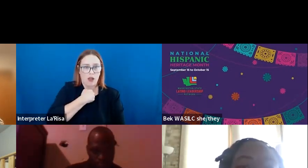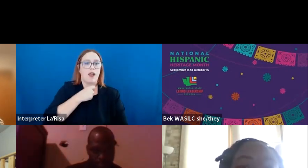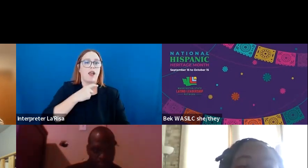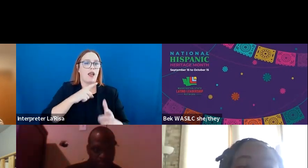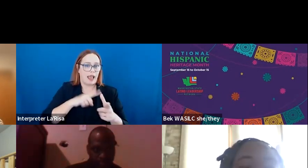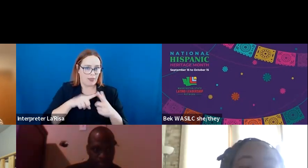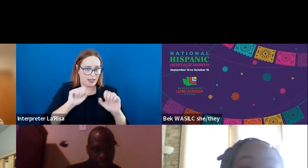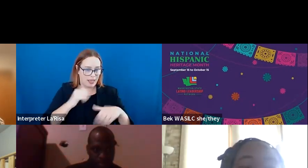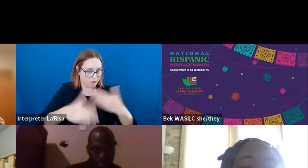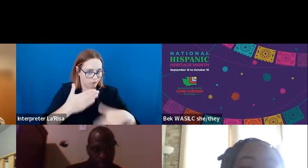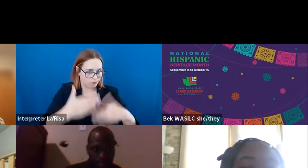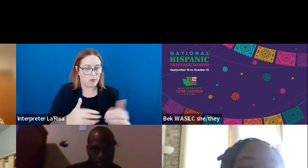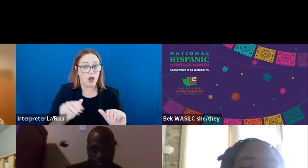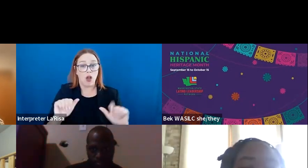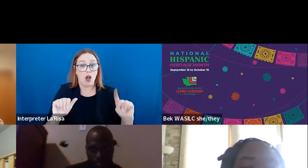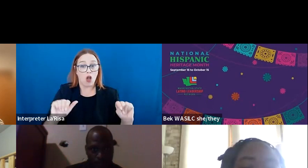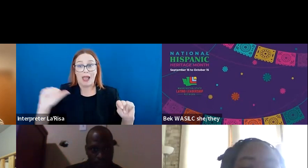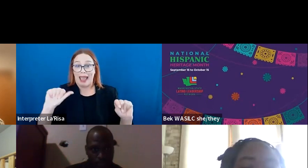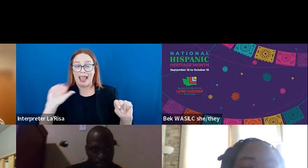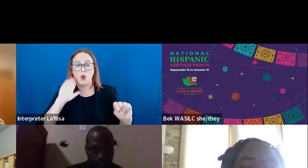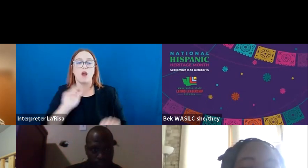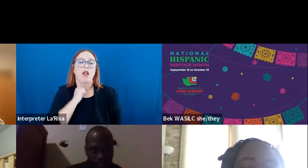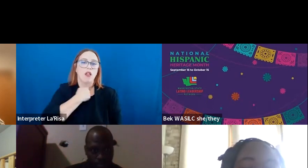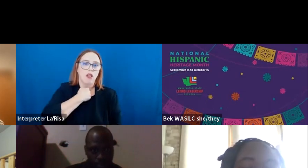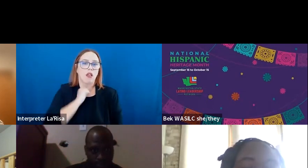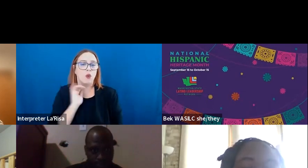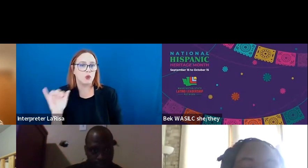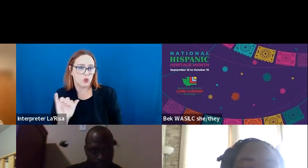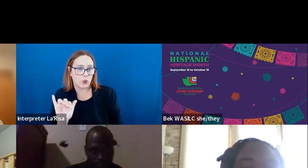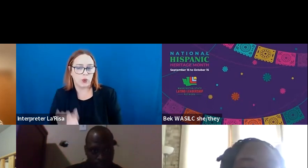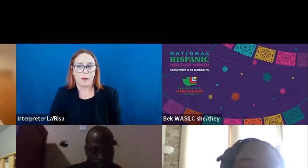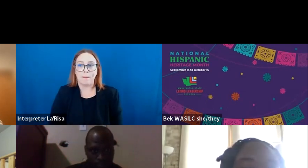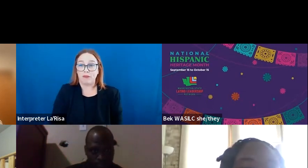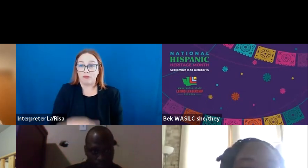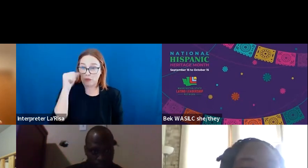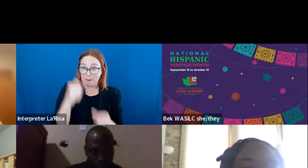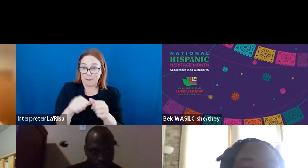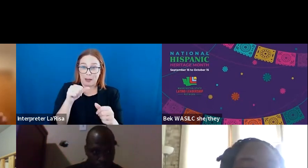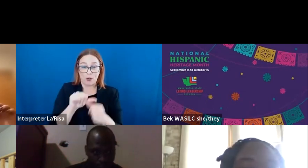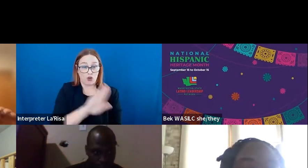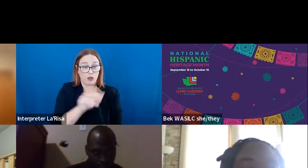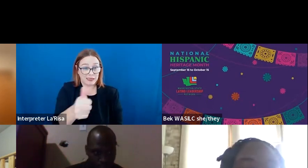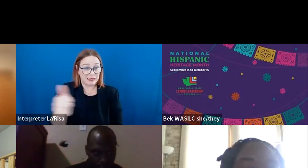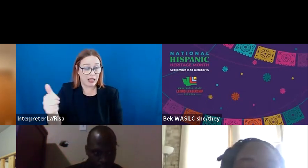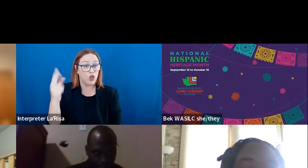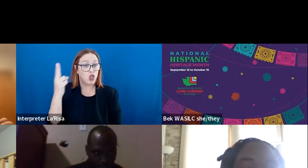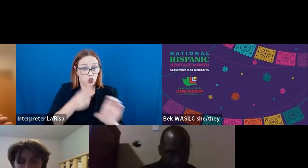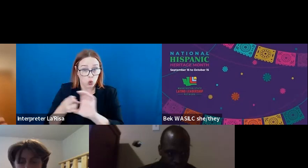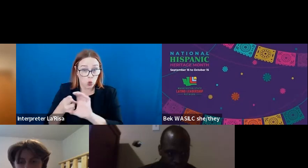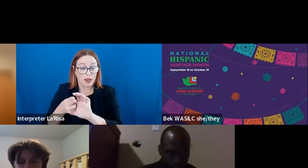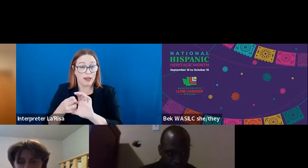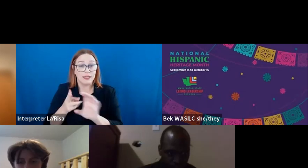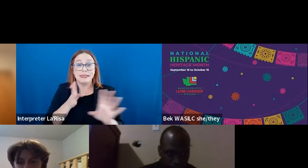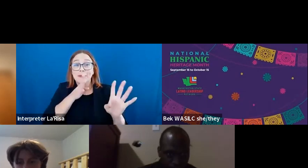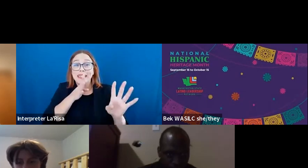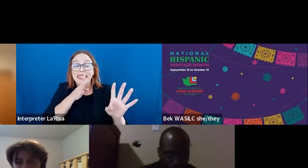using keystrokes. Remember, if you join into the conversation, please keep all background noise down as much as possible to allow us